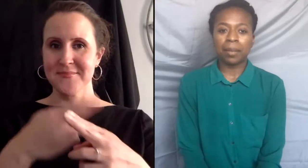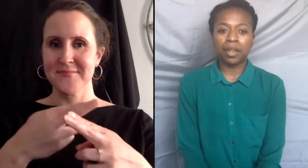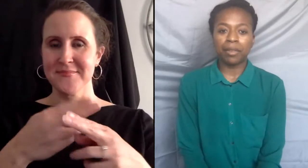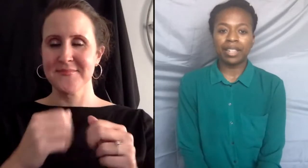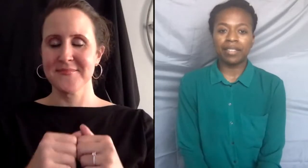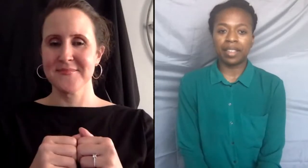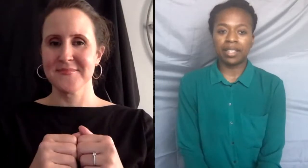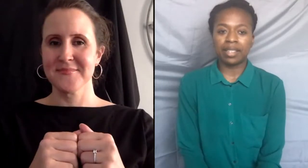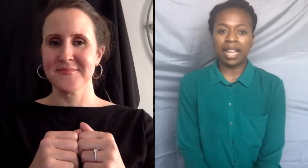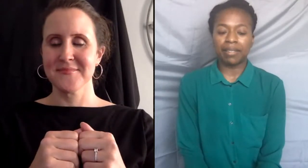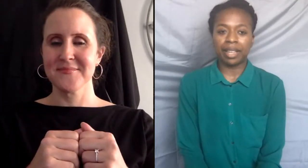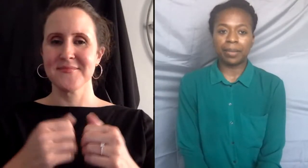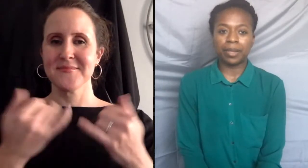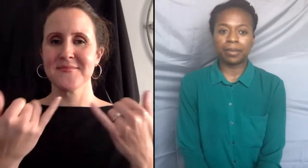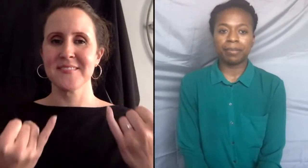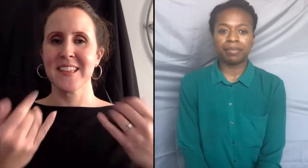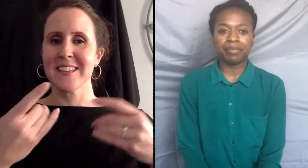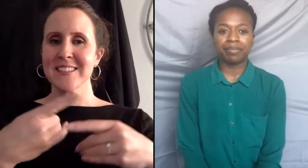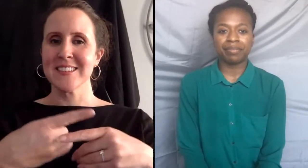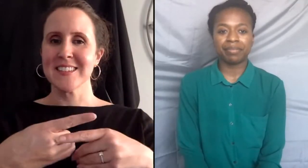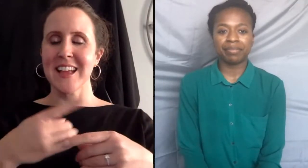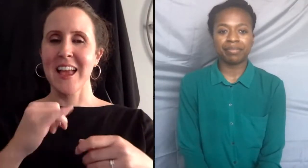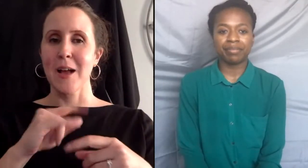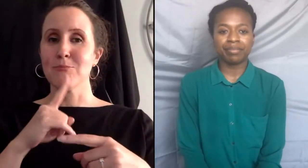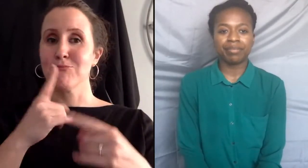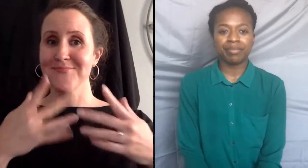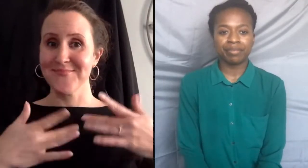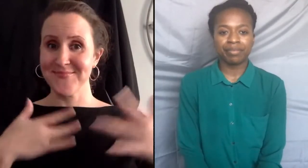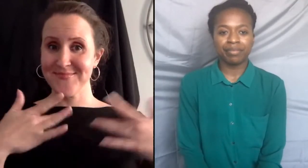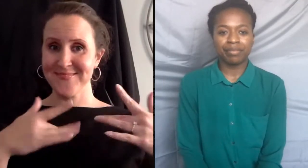and I'm the director for the Silent Rhythms.